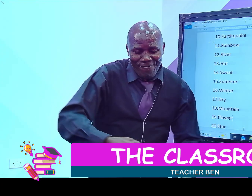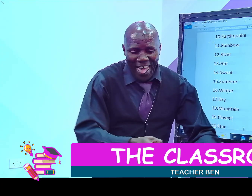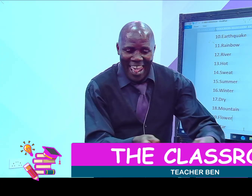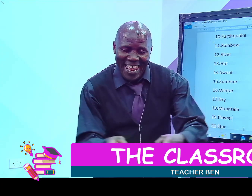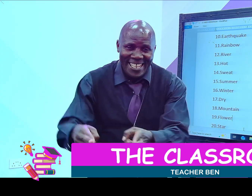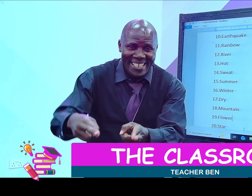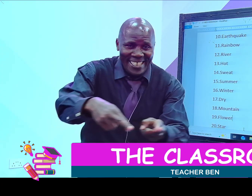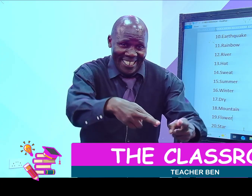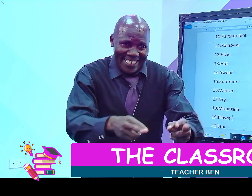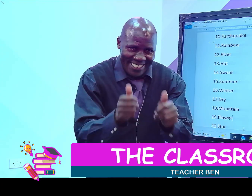river.